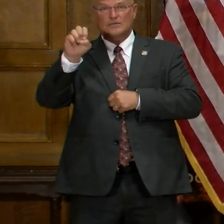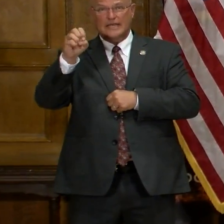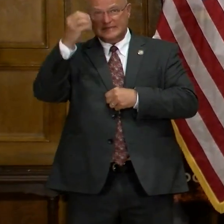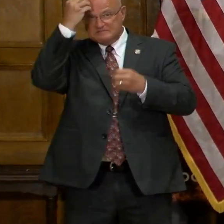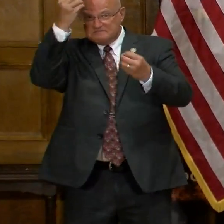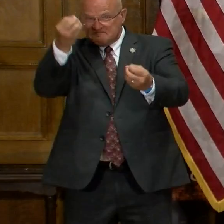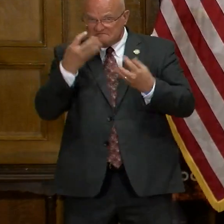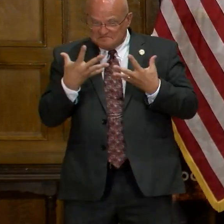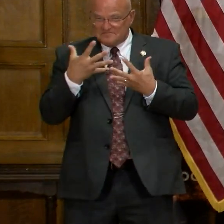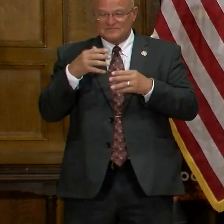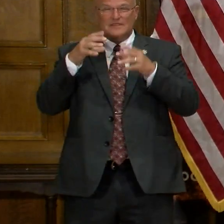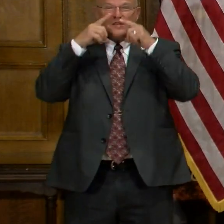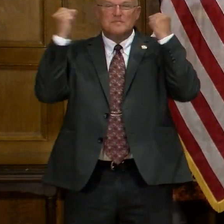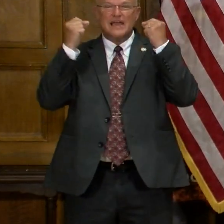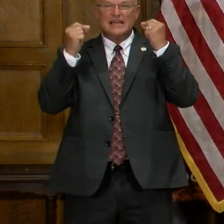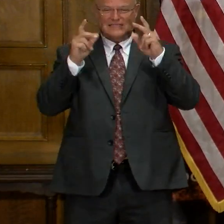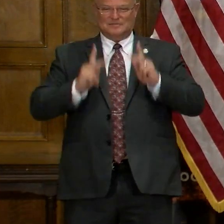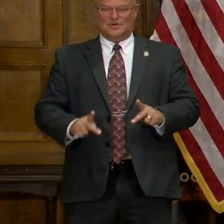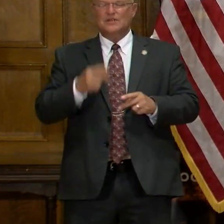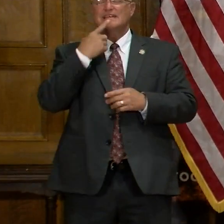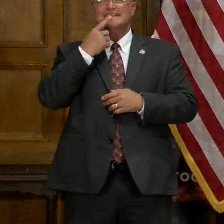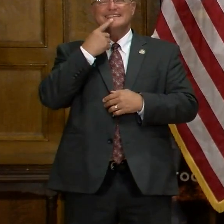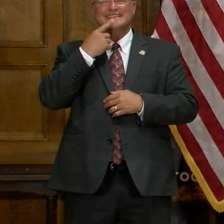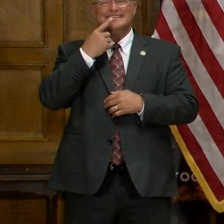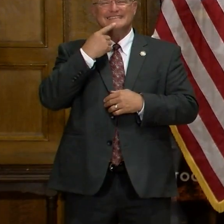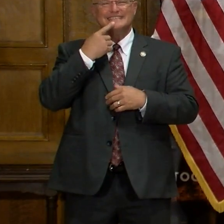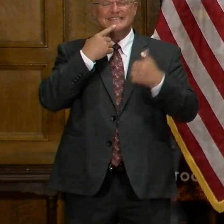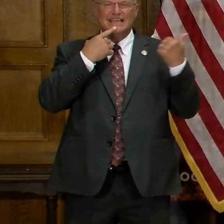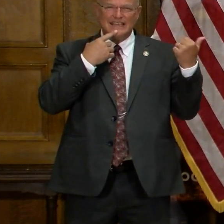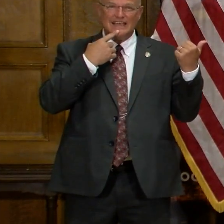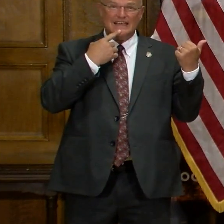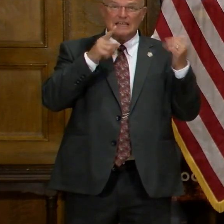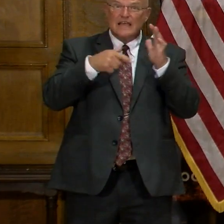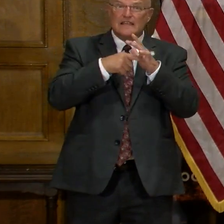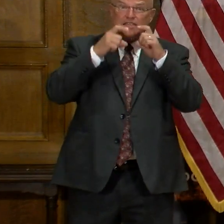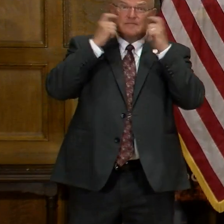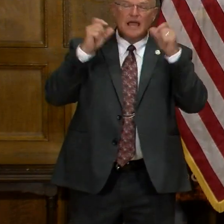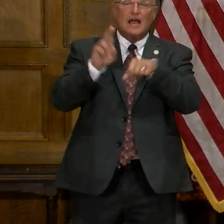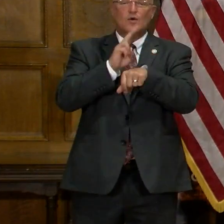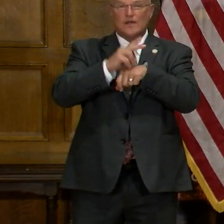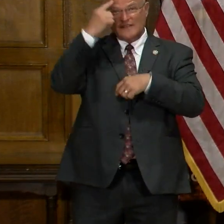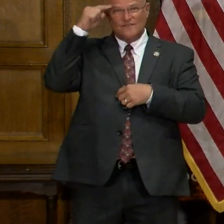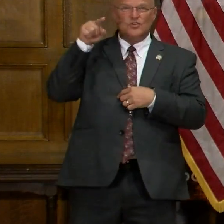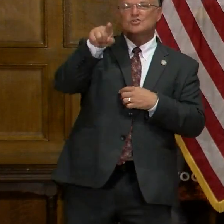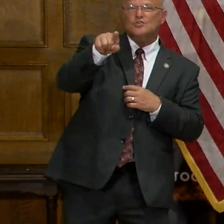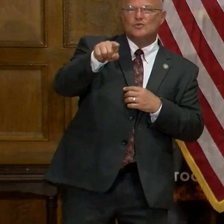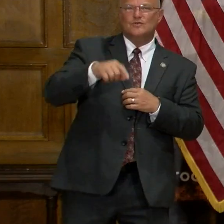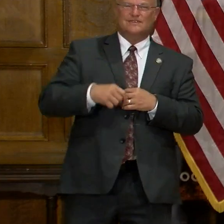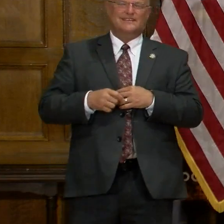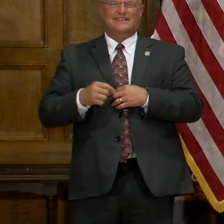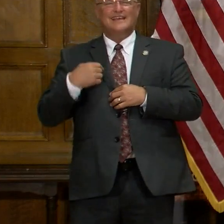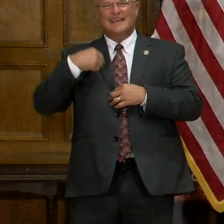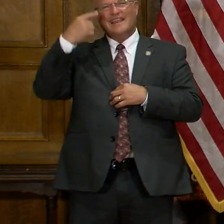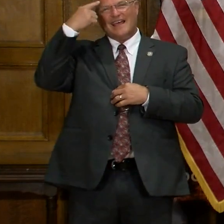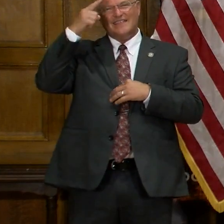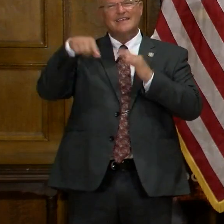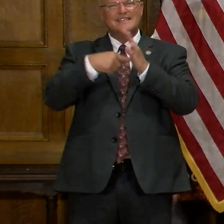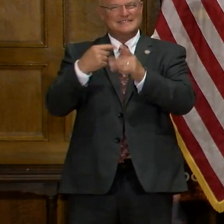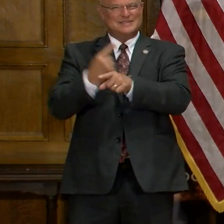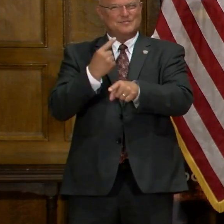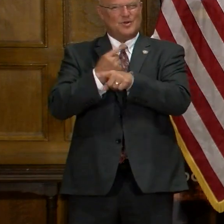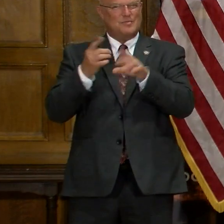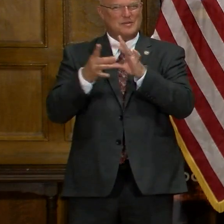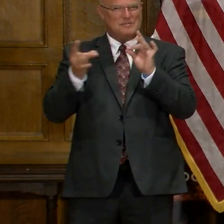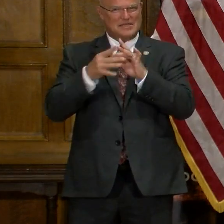this mask by a citizen that said, this mask, I wear this for you. And I think that's a very